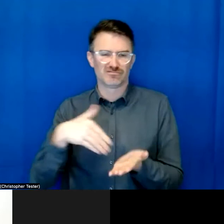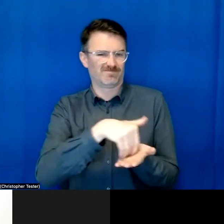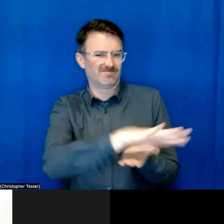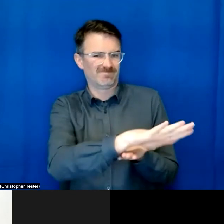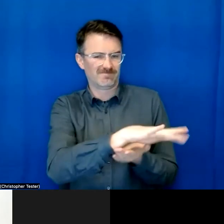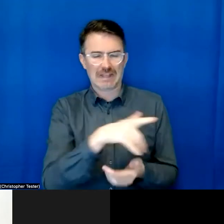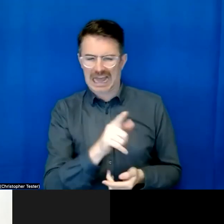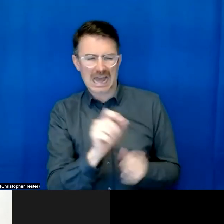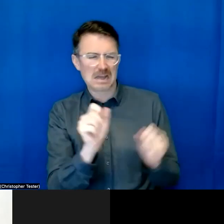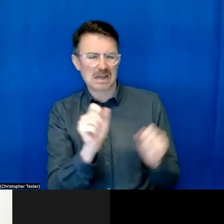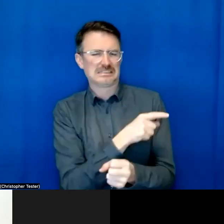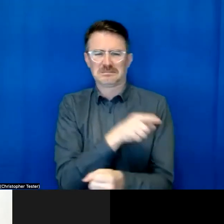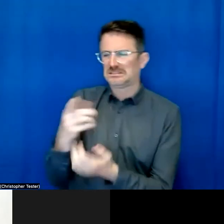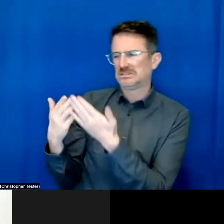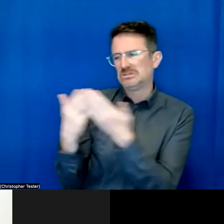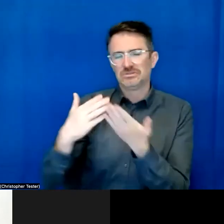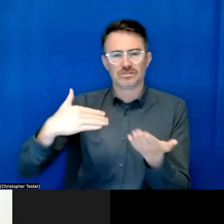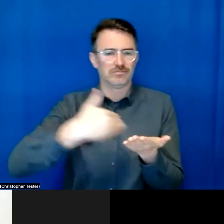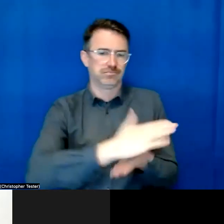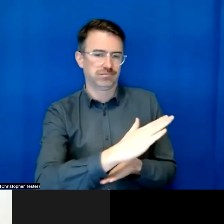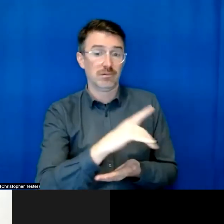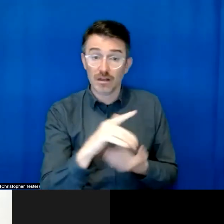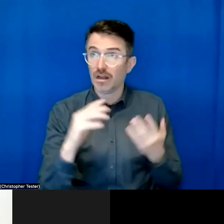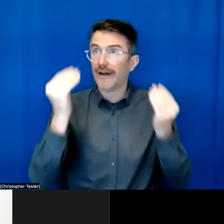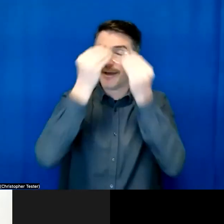ensure and